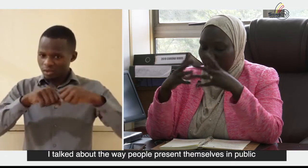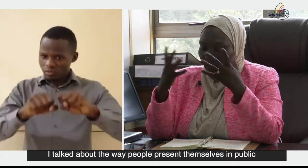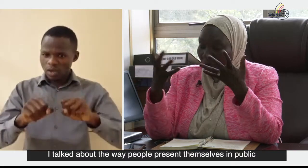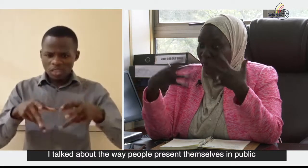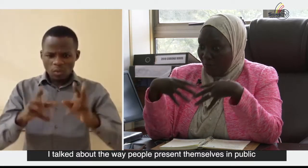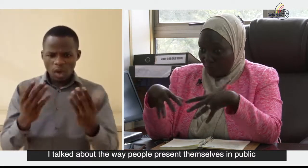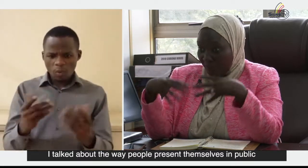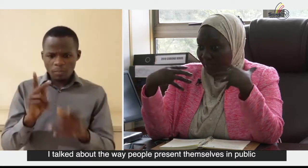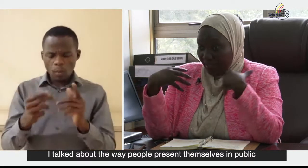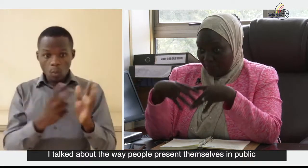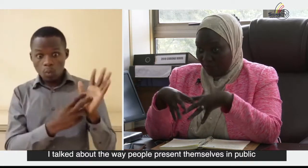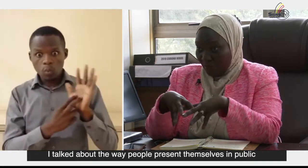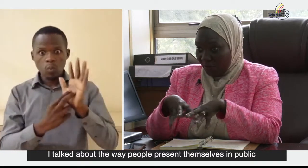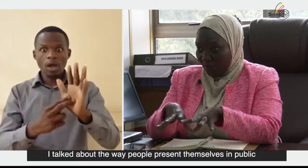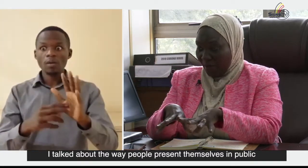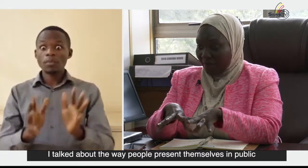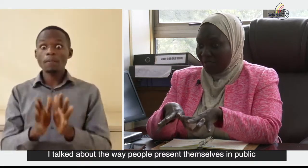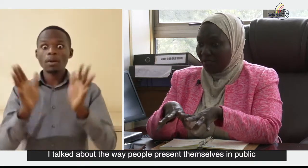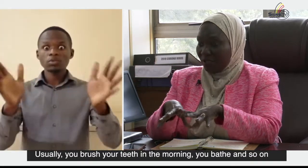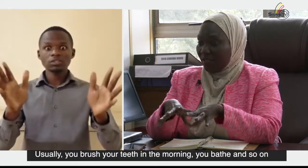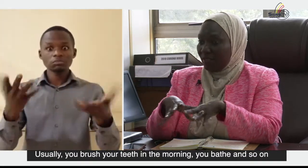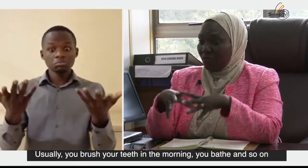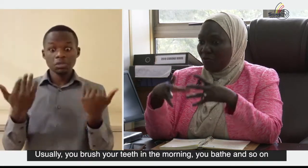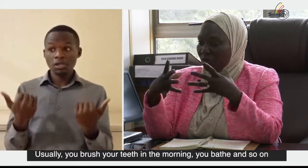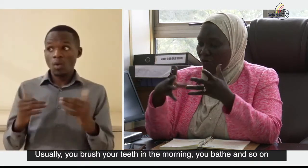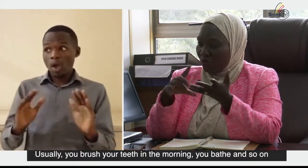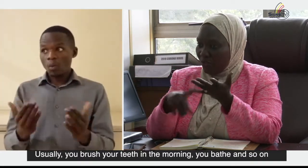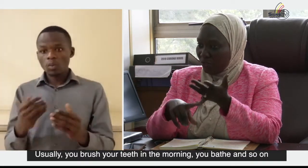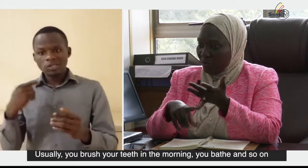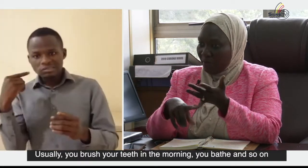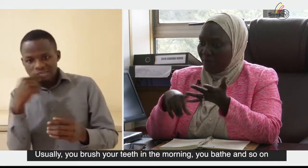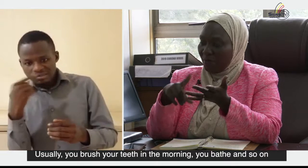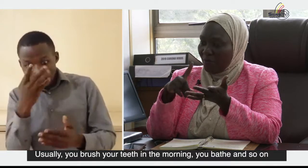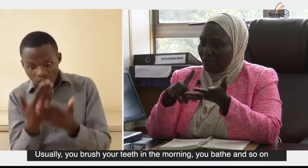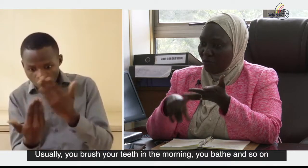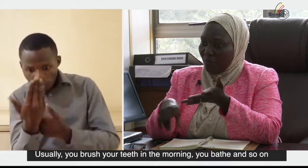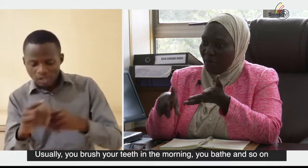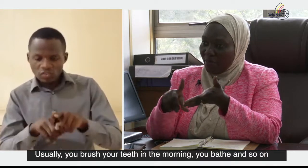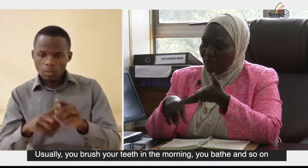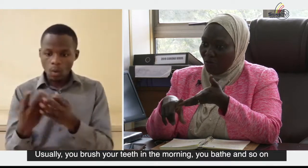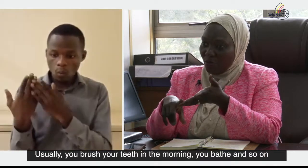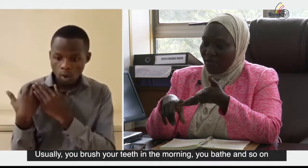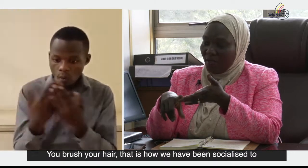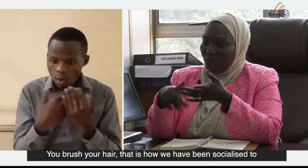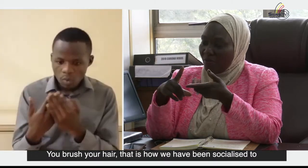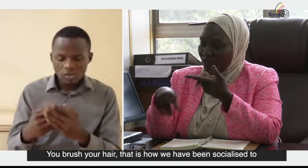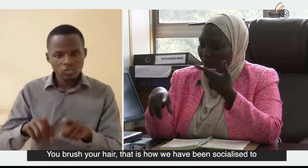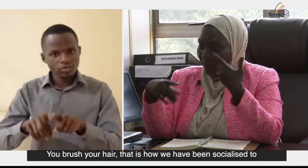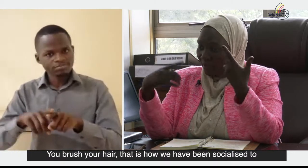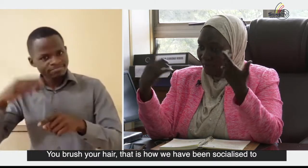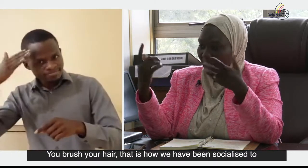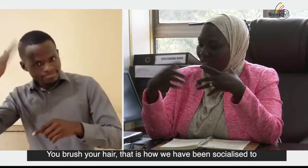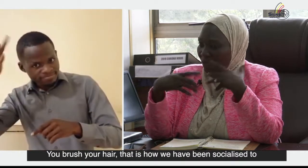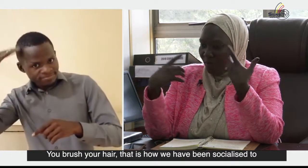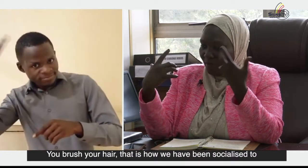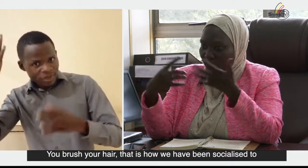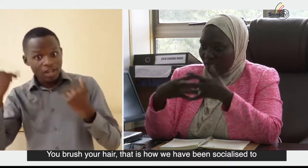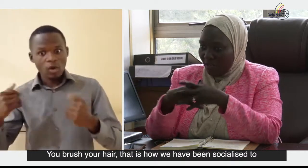way people present themselves in public. Usually you brush your teeth in the morning, you bathe and so on, you brush your hair. That's how we've been socialized